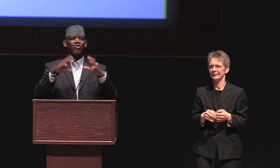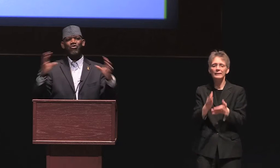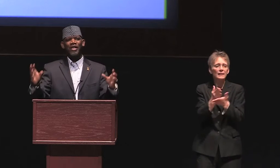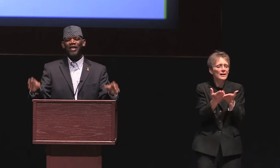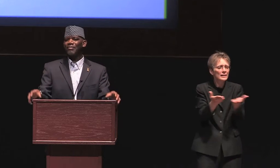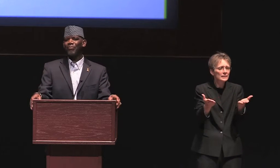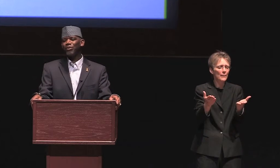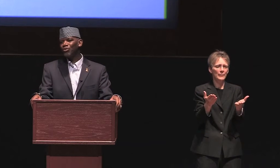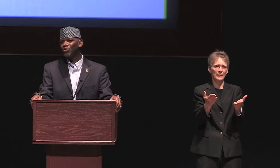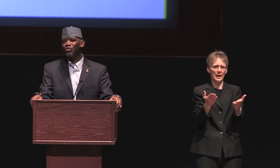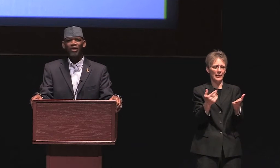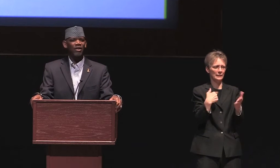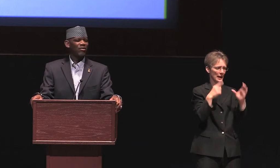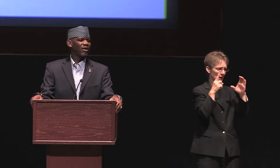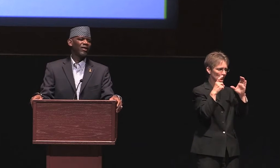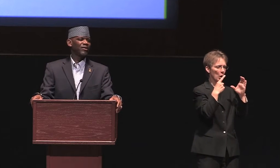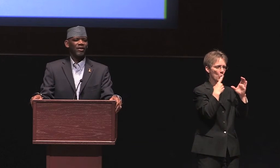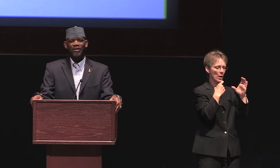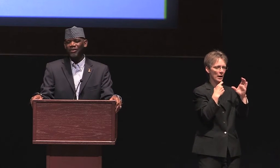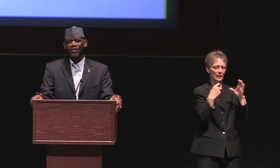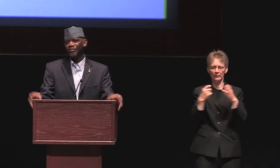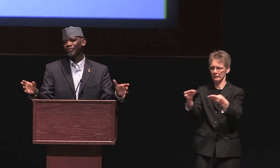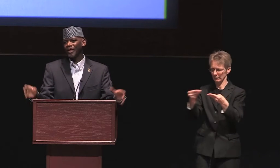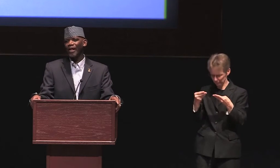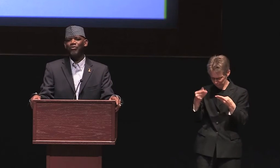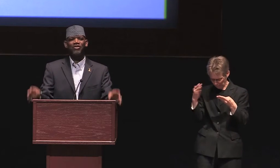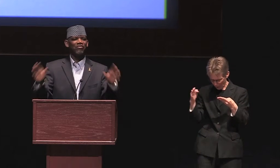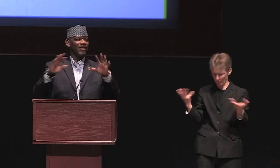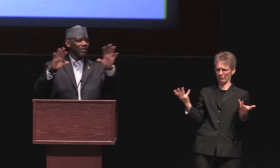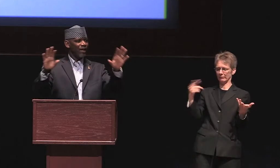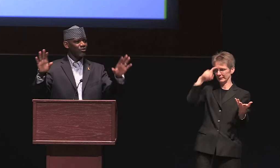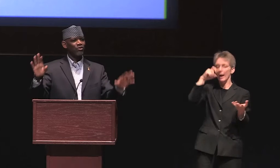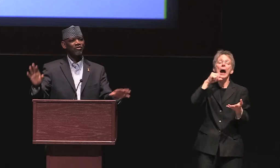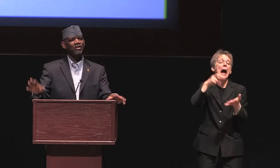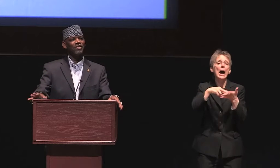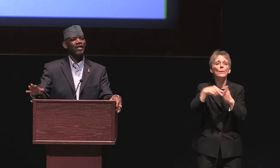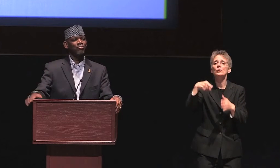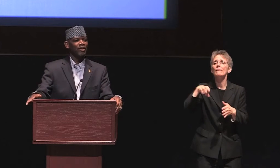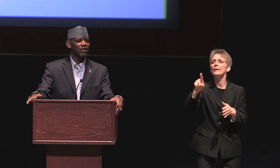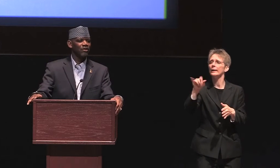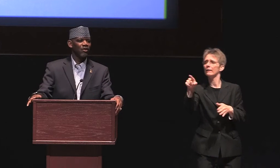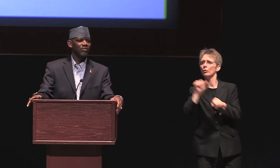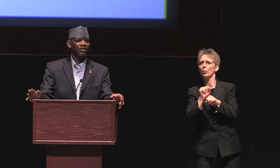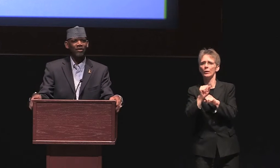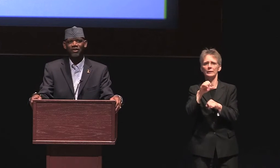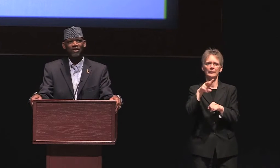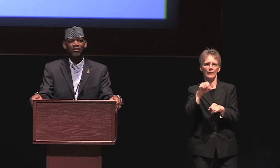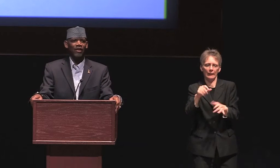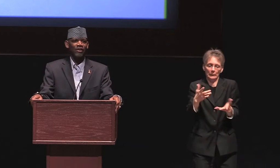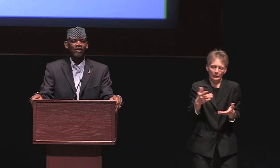shot that were red came out blue. You know, I don't mean to offend anybody who works for CVS, but you know, I'm